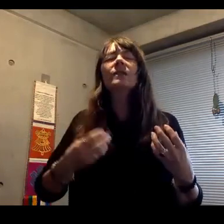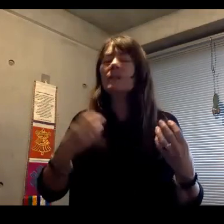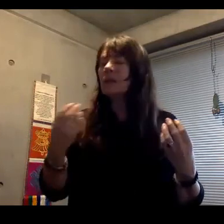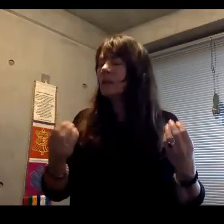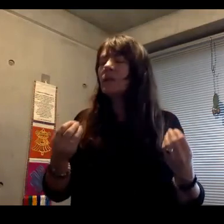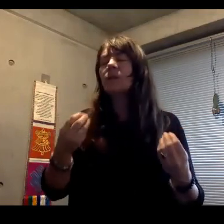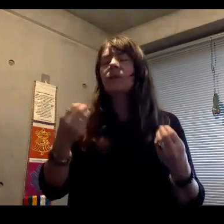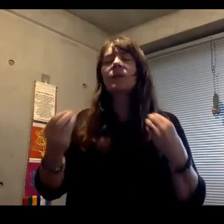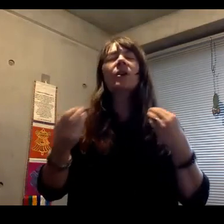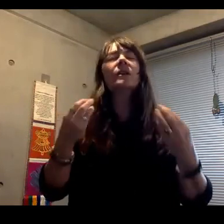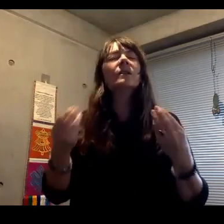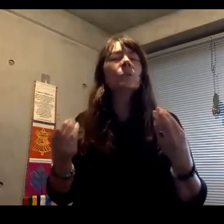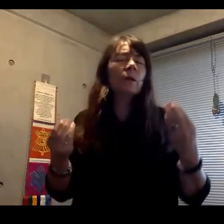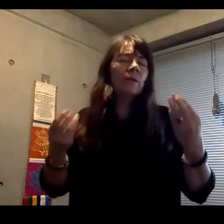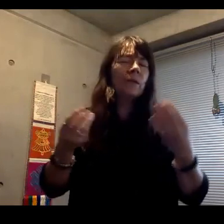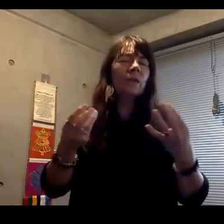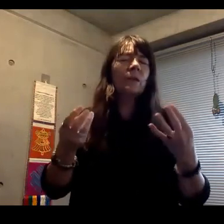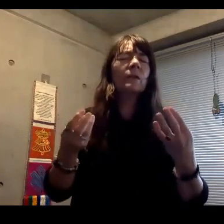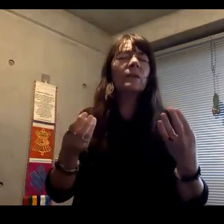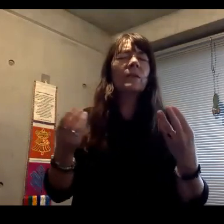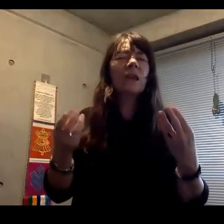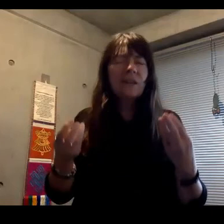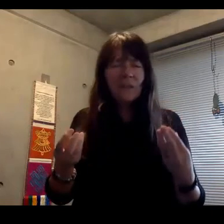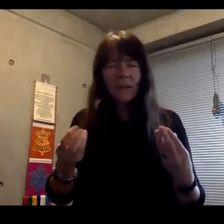energy is not one of these